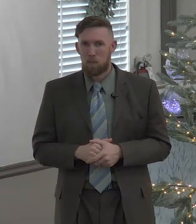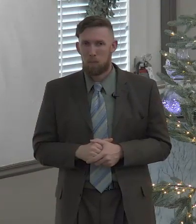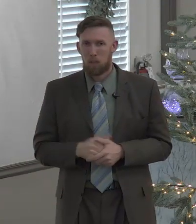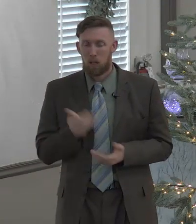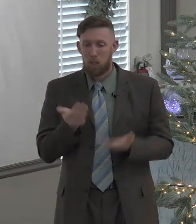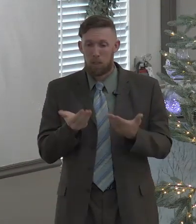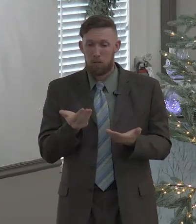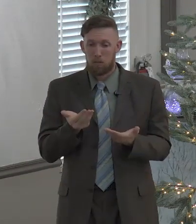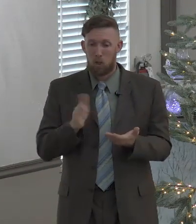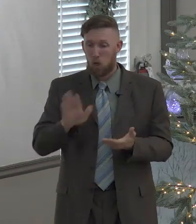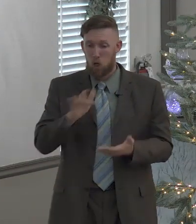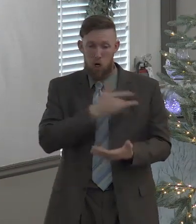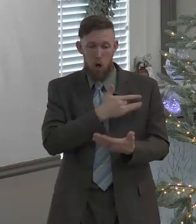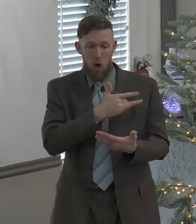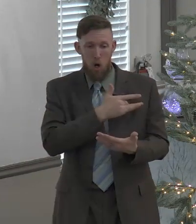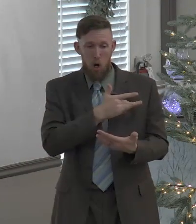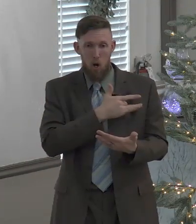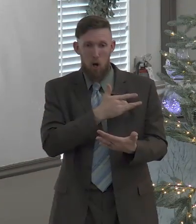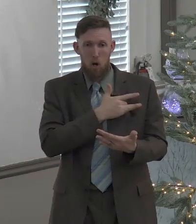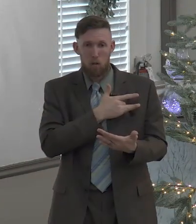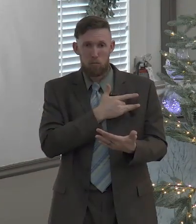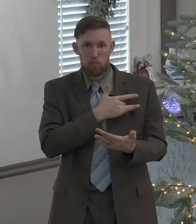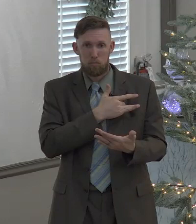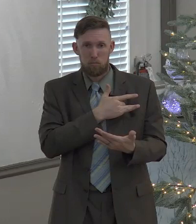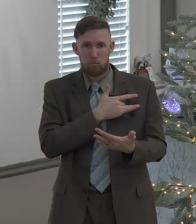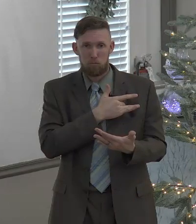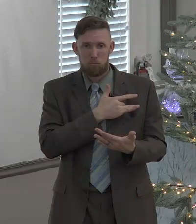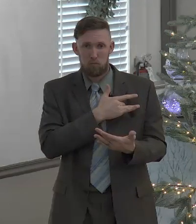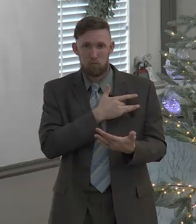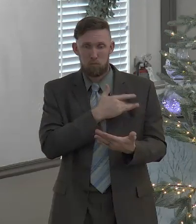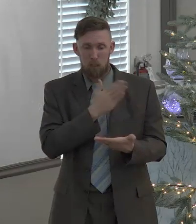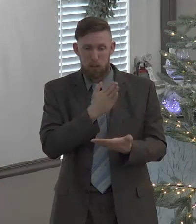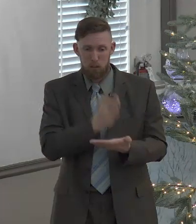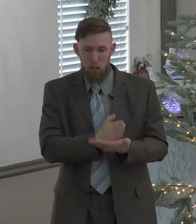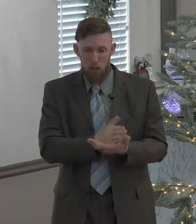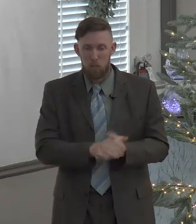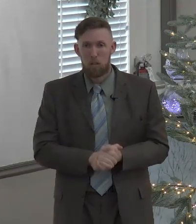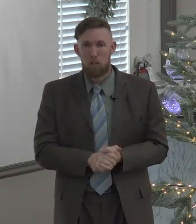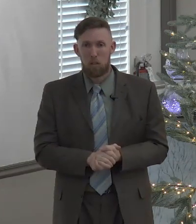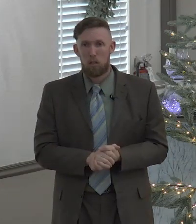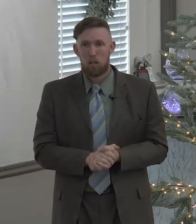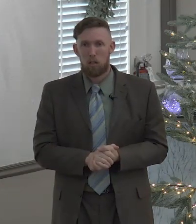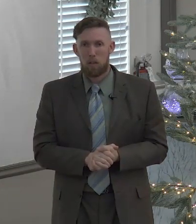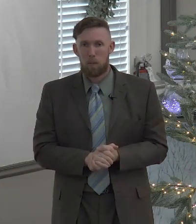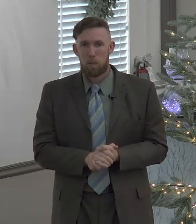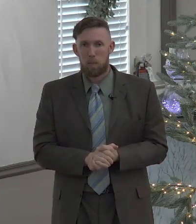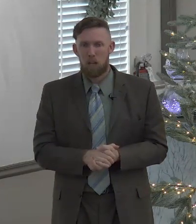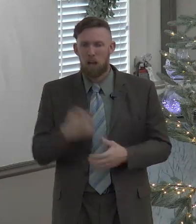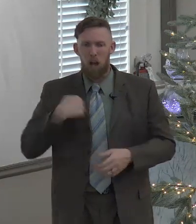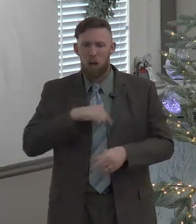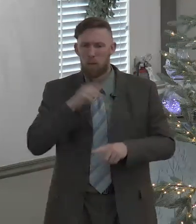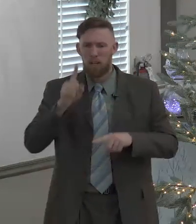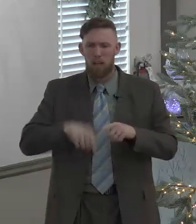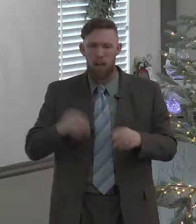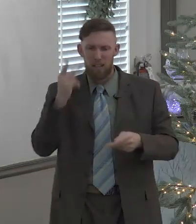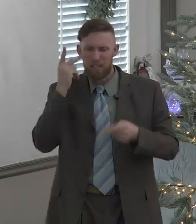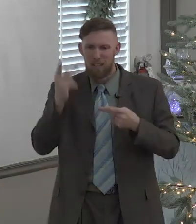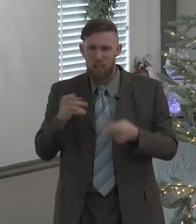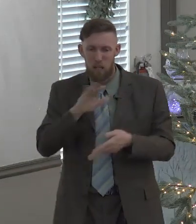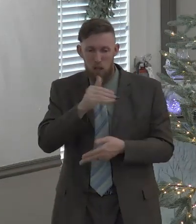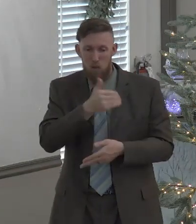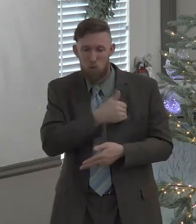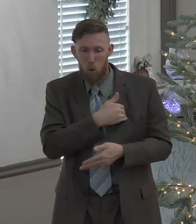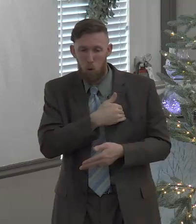There's no machine that we can't put the little things on and say, yep, there's the heart and there's the soul.